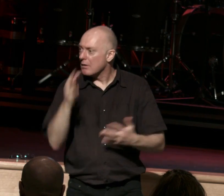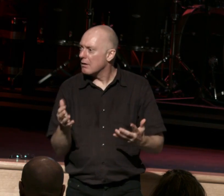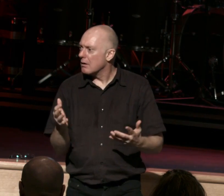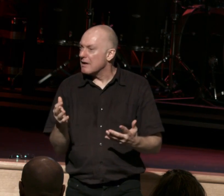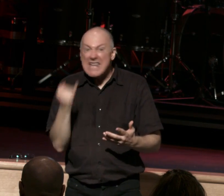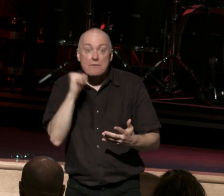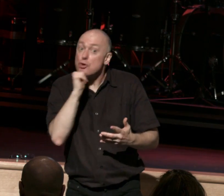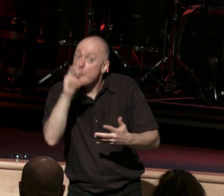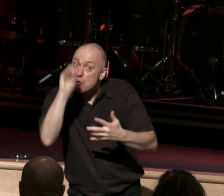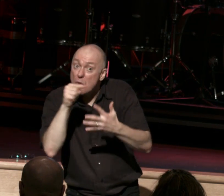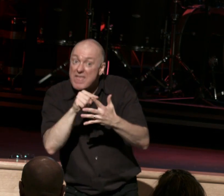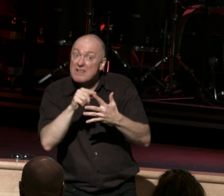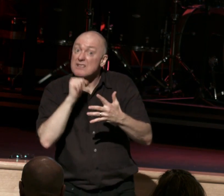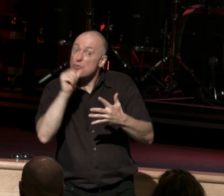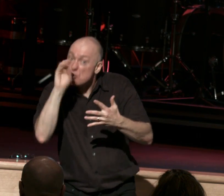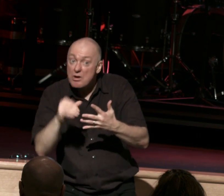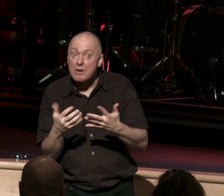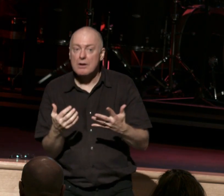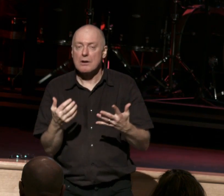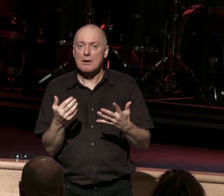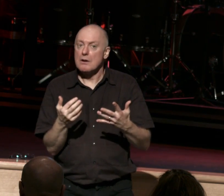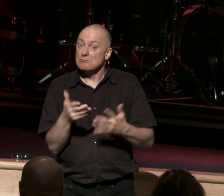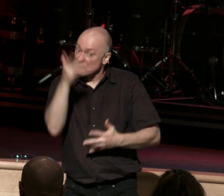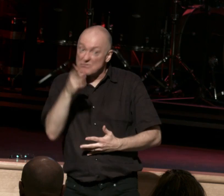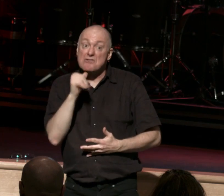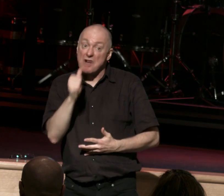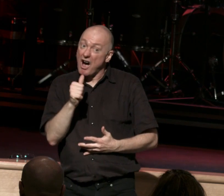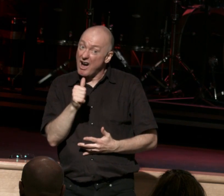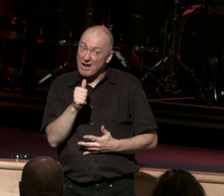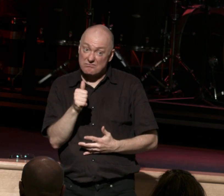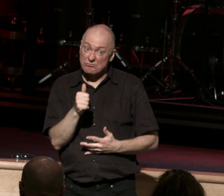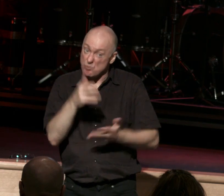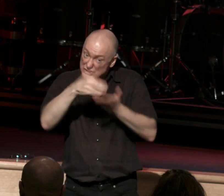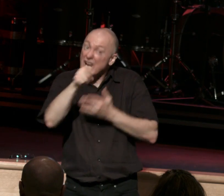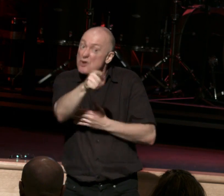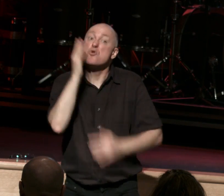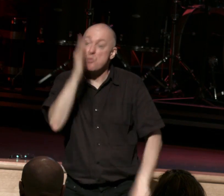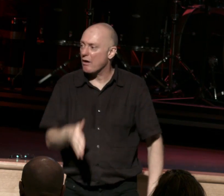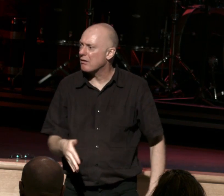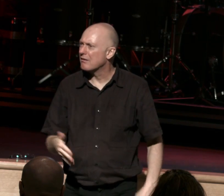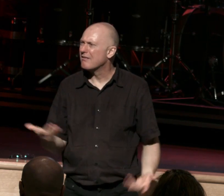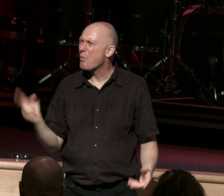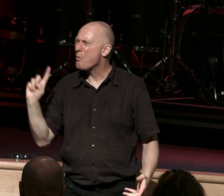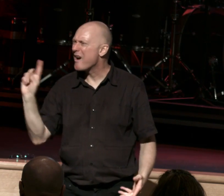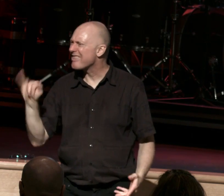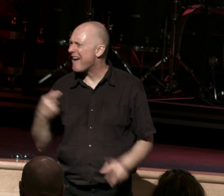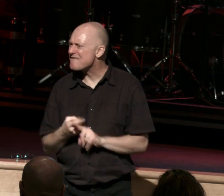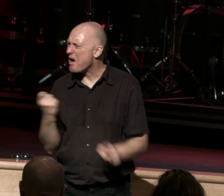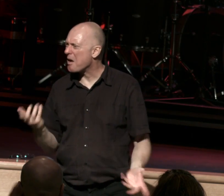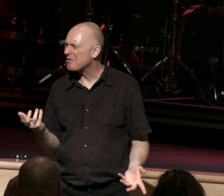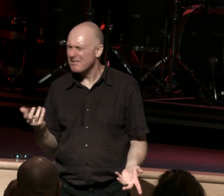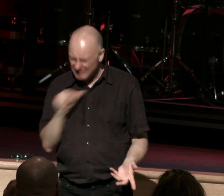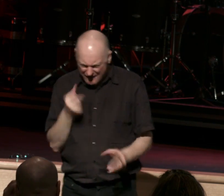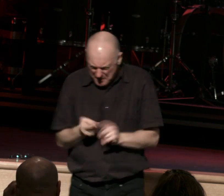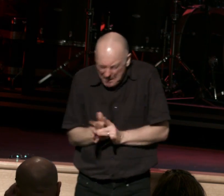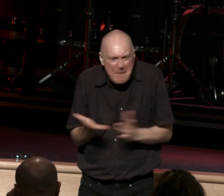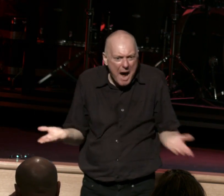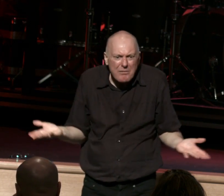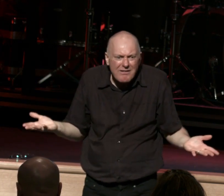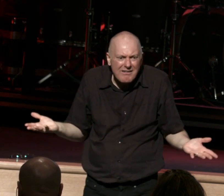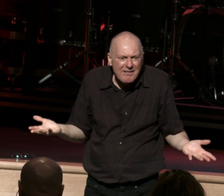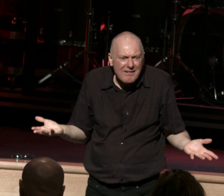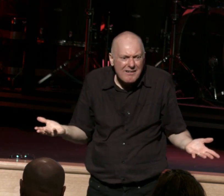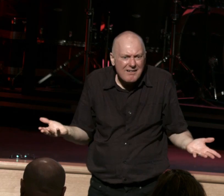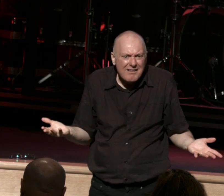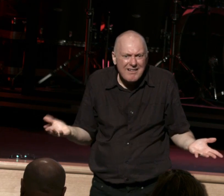lost favor with God. And if you go out and you say those kind of words, then all of a sudden God's going to look at you and he's going to reject you. And like, where are you getting that from? You're not getting it from the